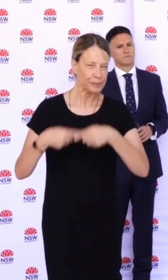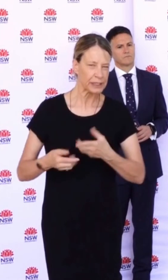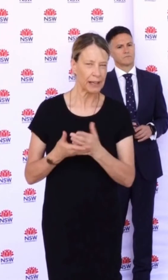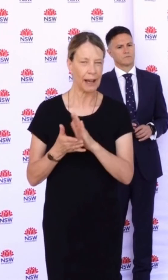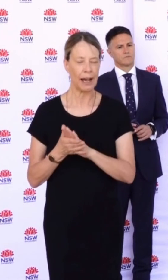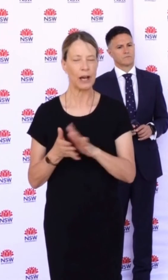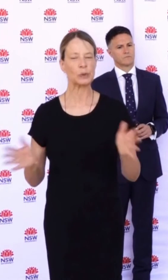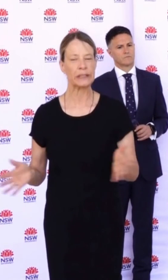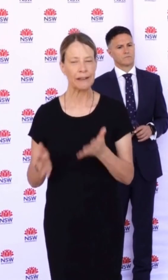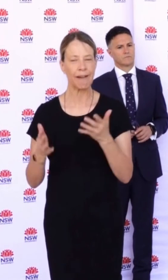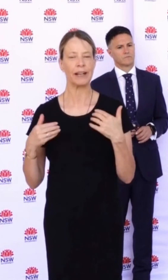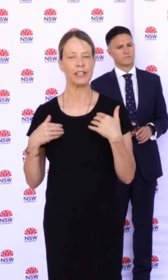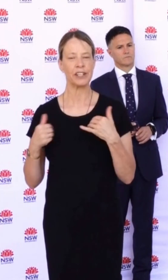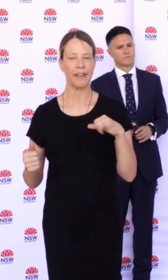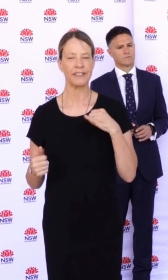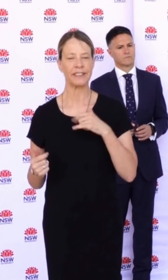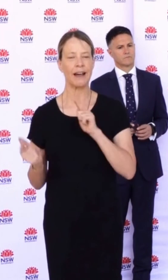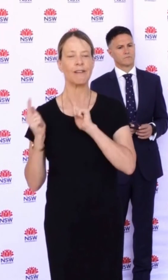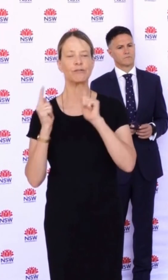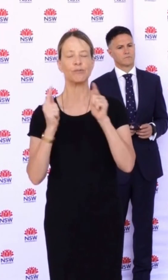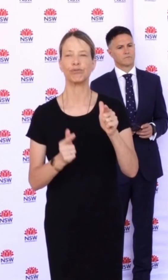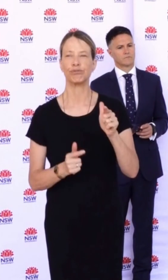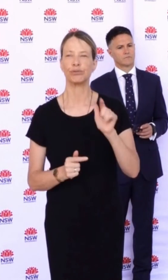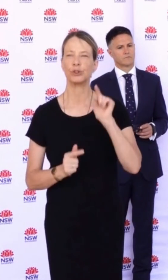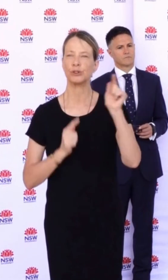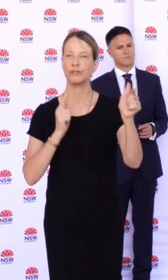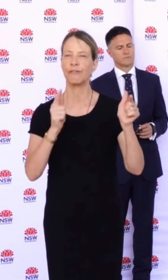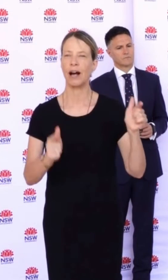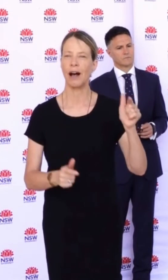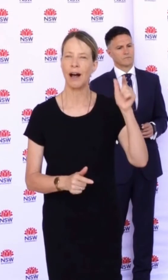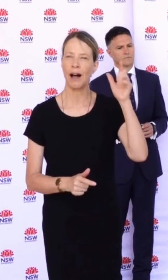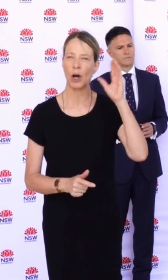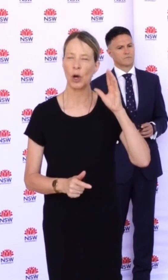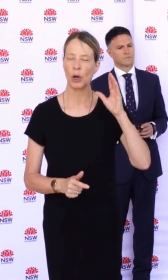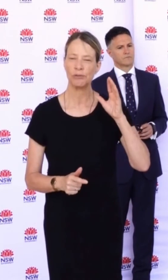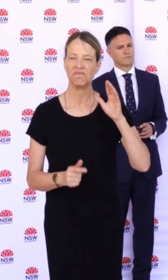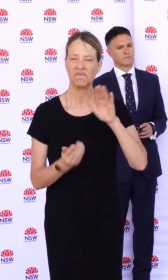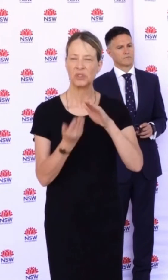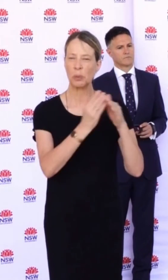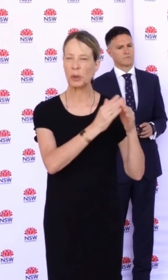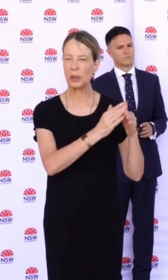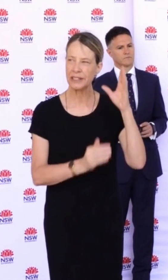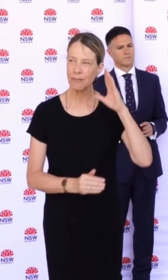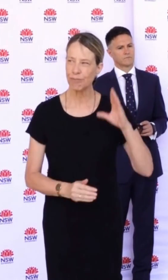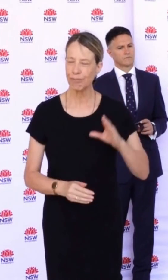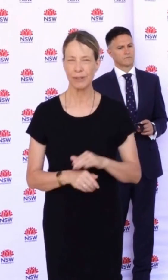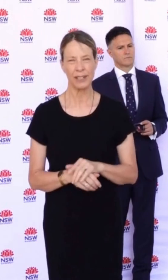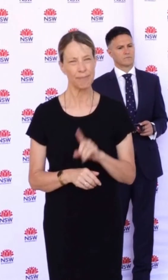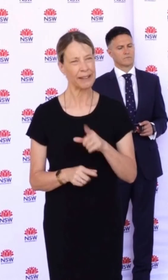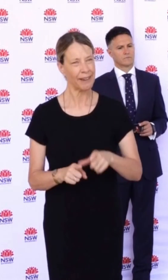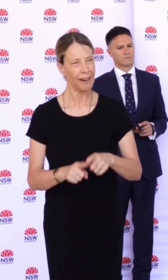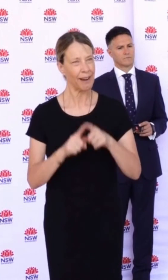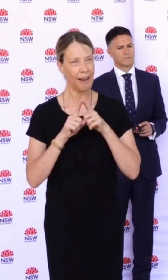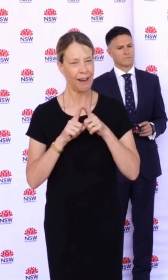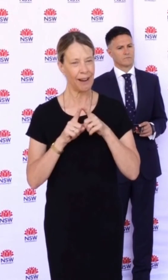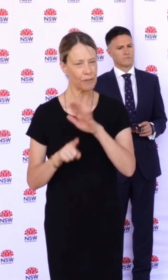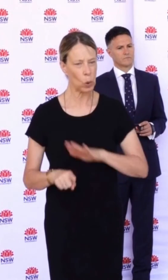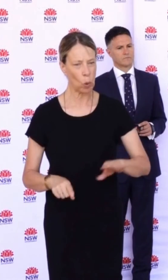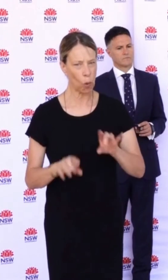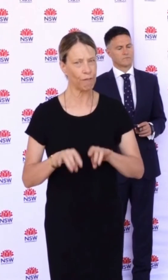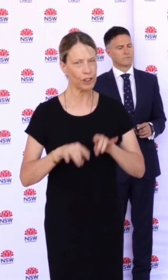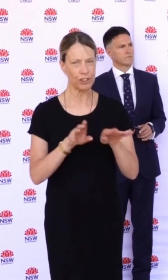and staffing shortages. There's a huge focus at the moment on people getting telehealth in